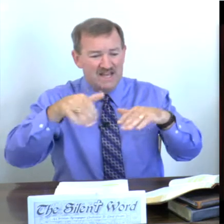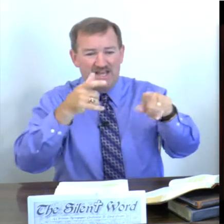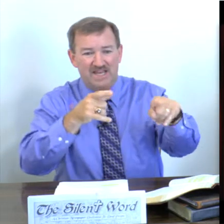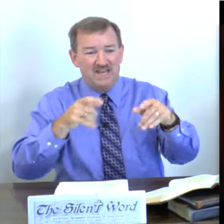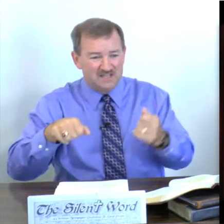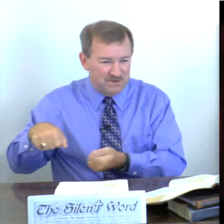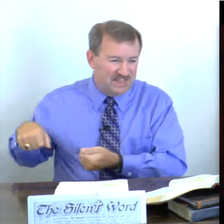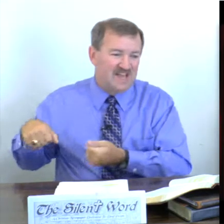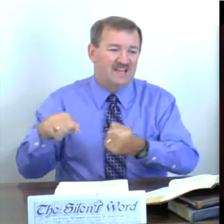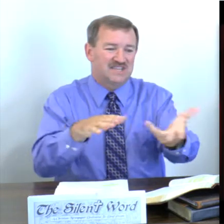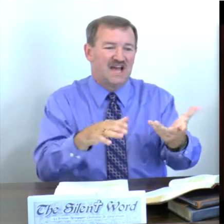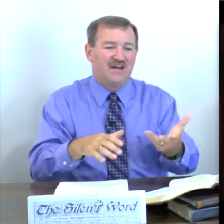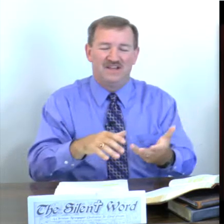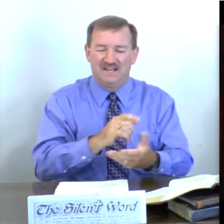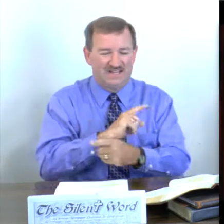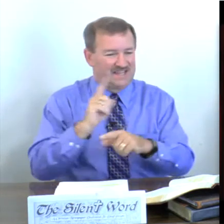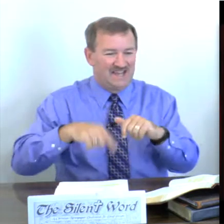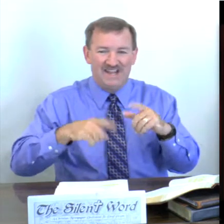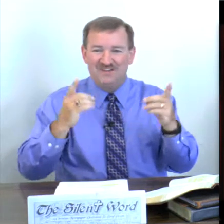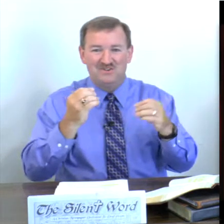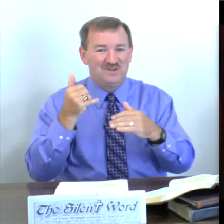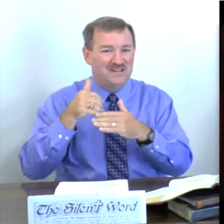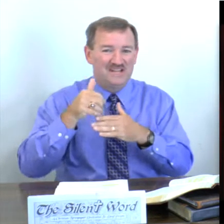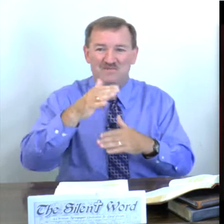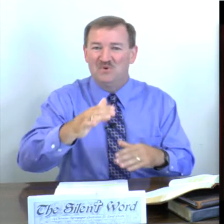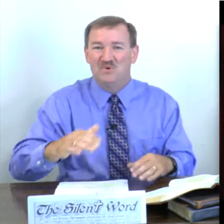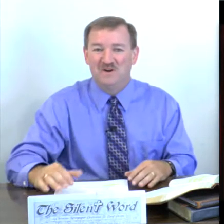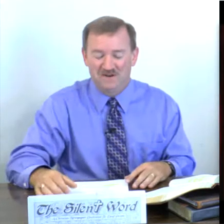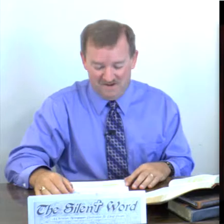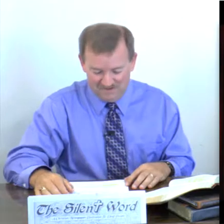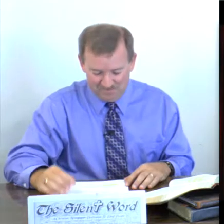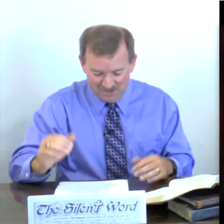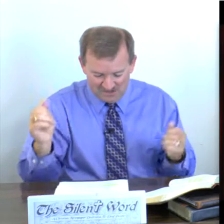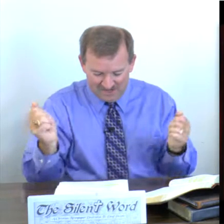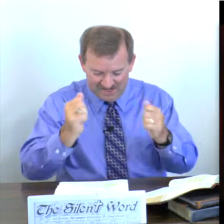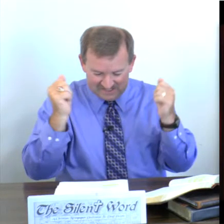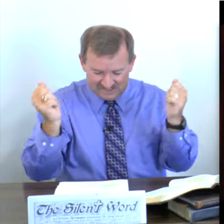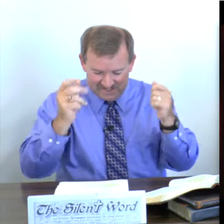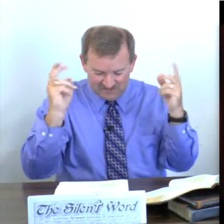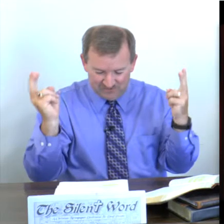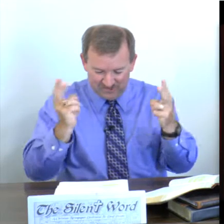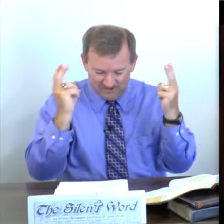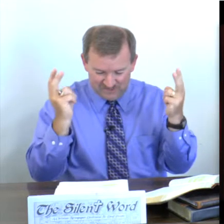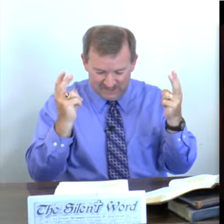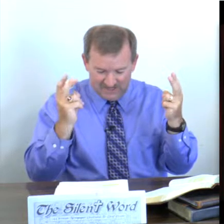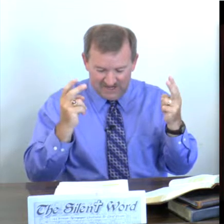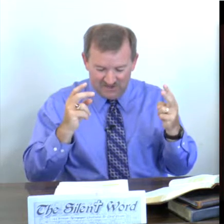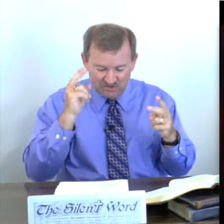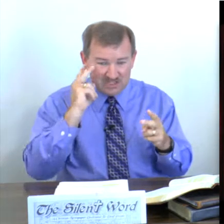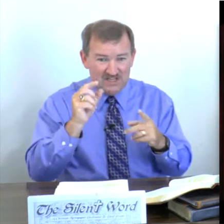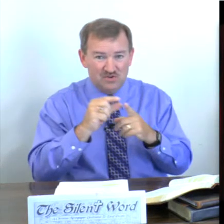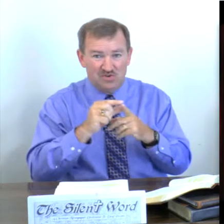all day, he has been cast out. He cannot do it anymore. That is victory. You'll see the